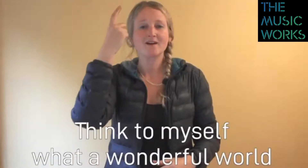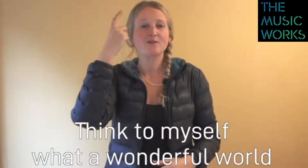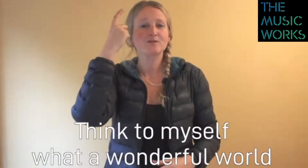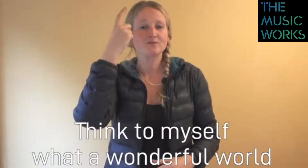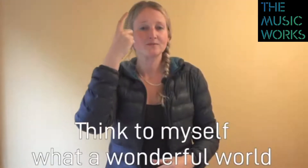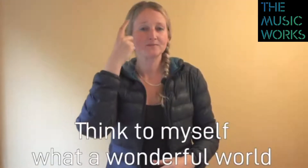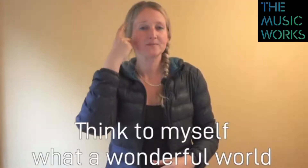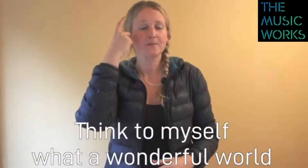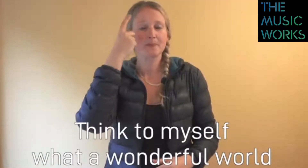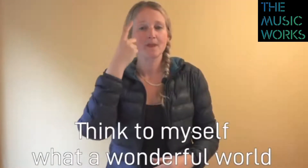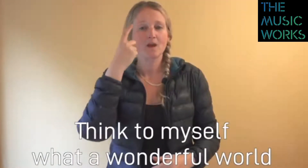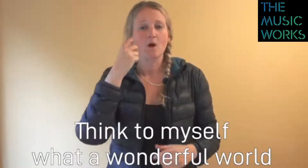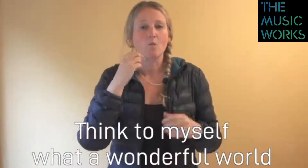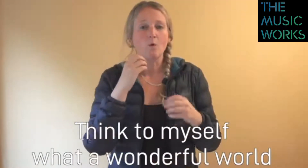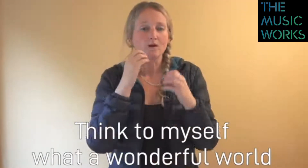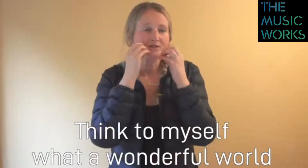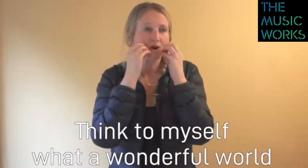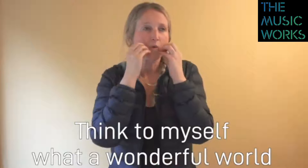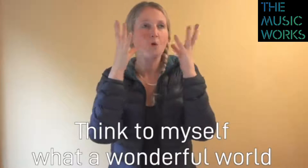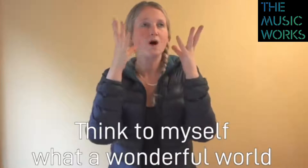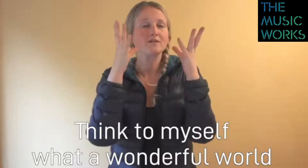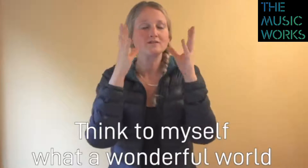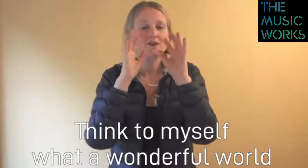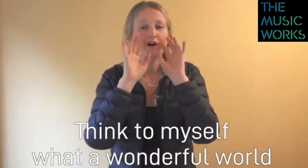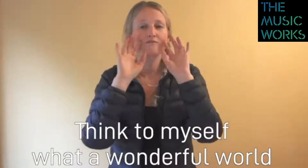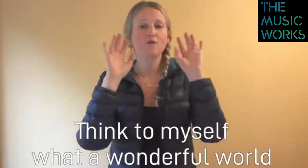myself, what a wonderful